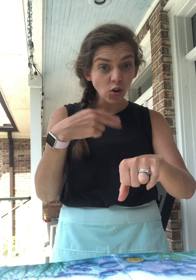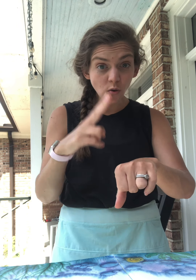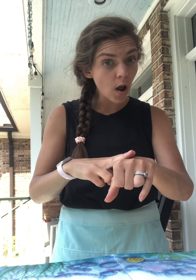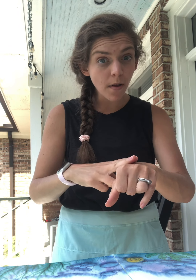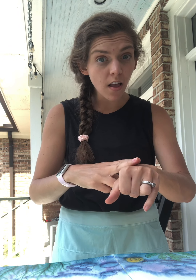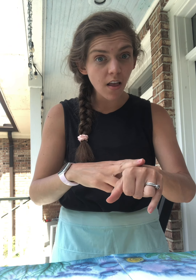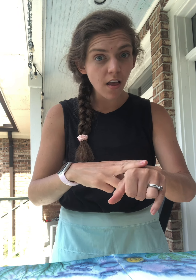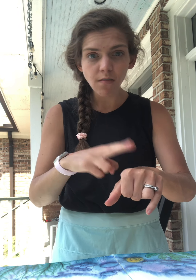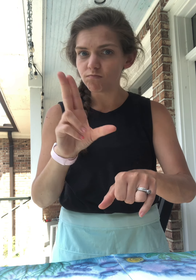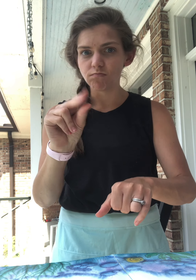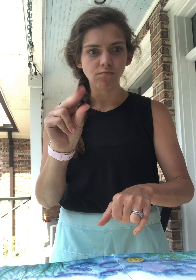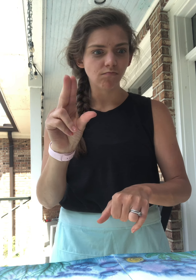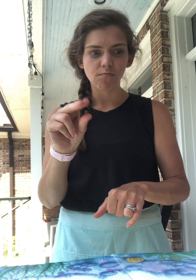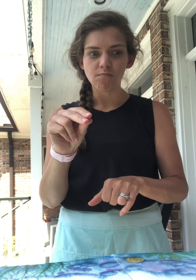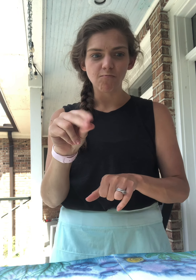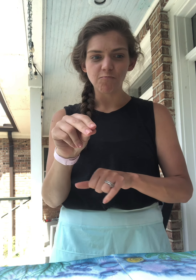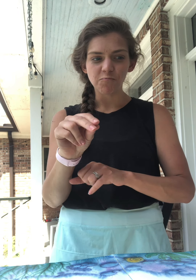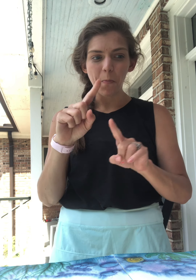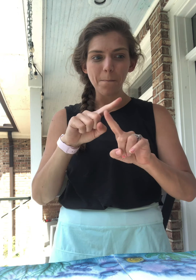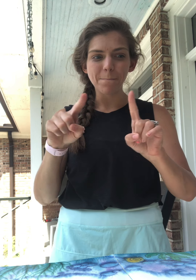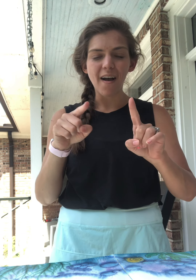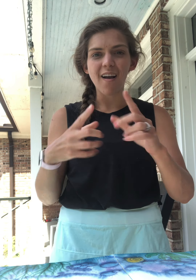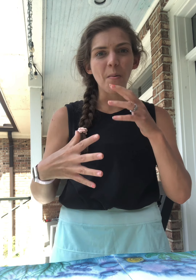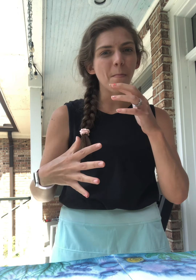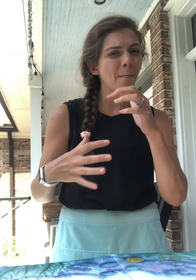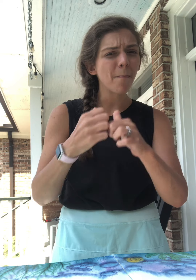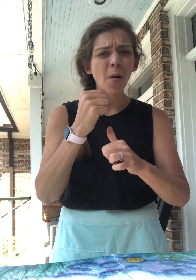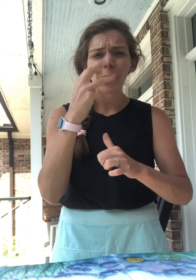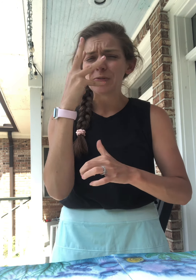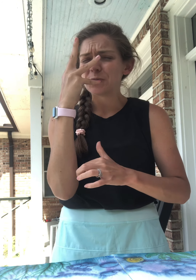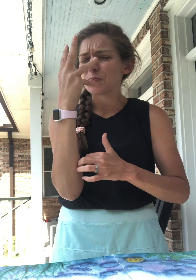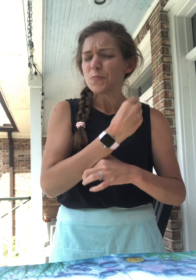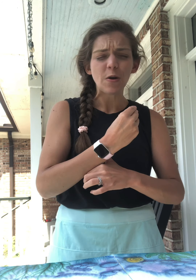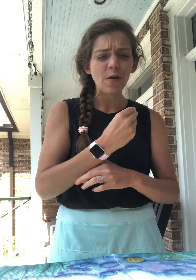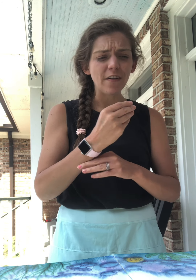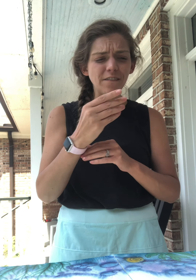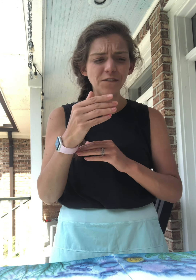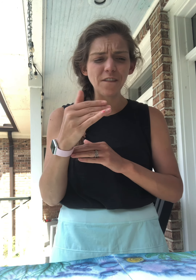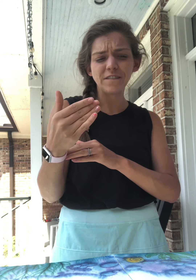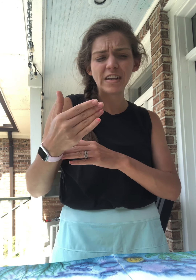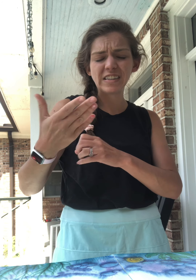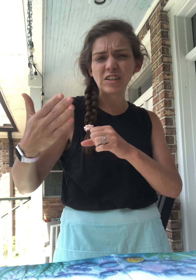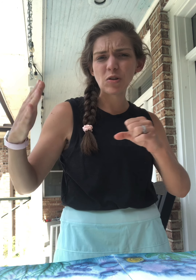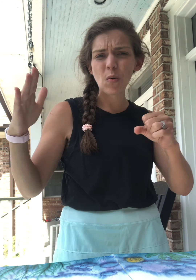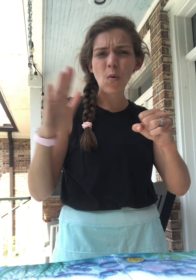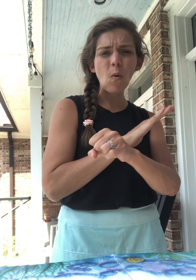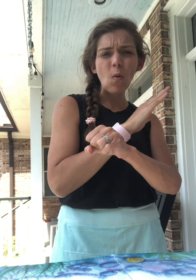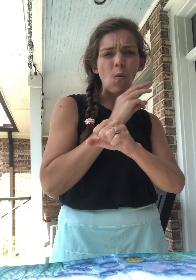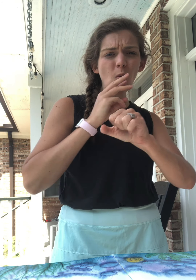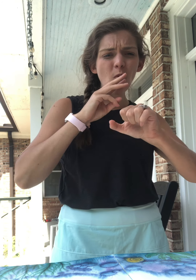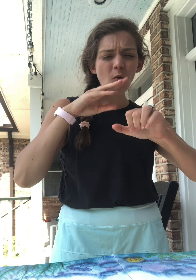Not just an ordinary fish, but the most beautiful fish in the entire